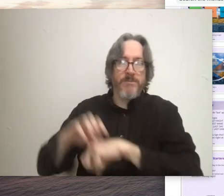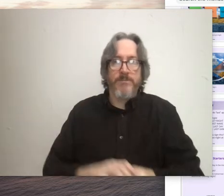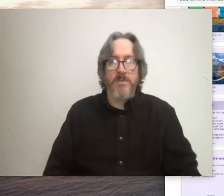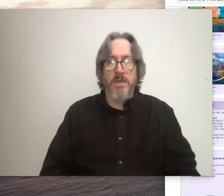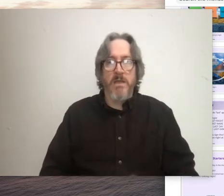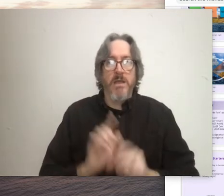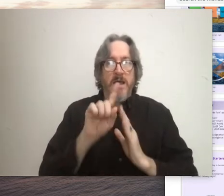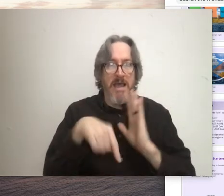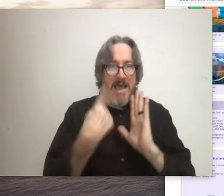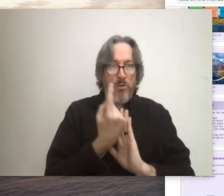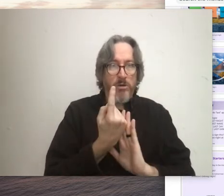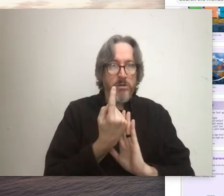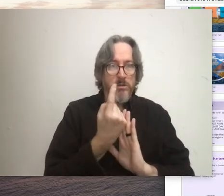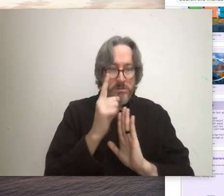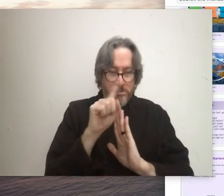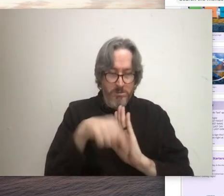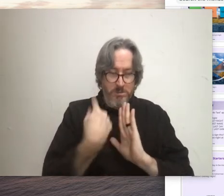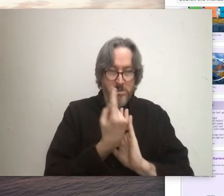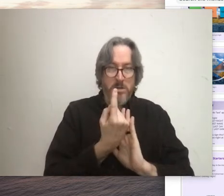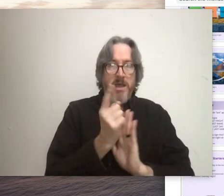Clock, hour,